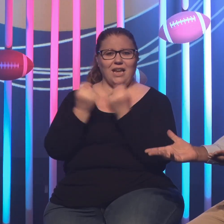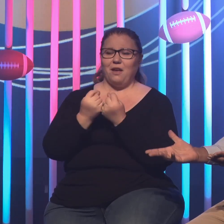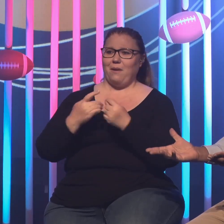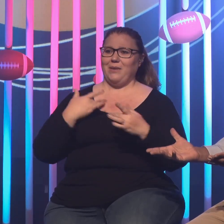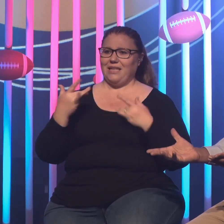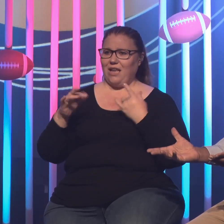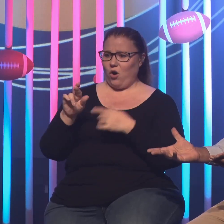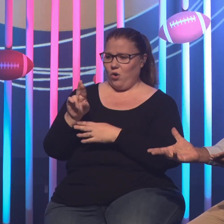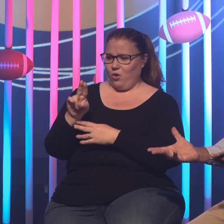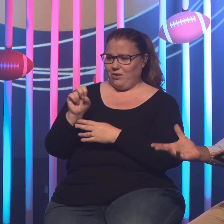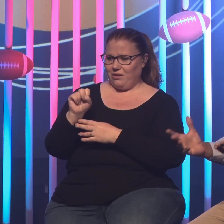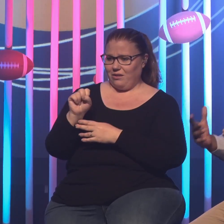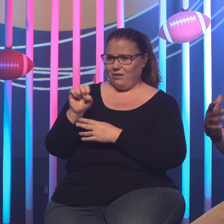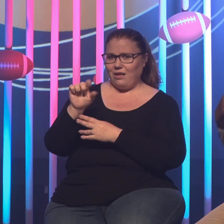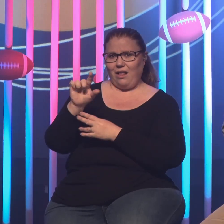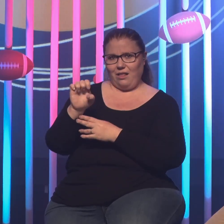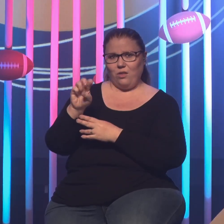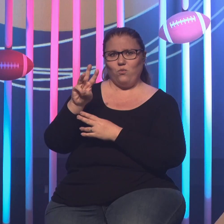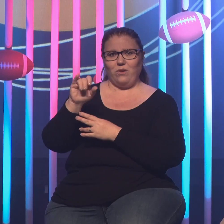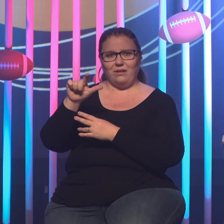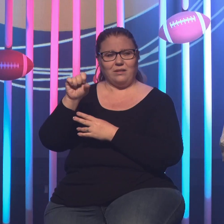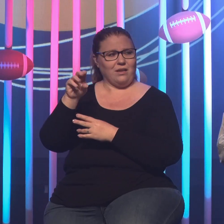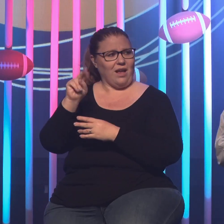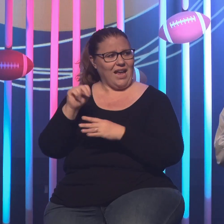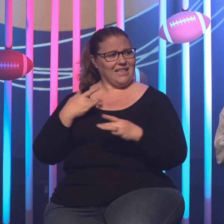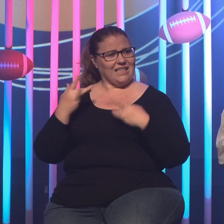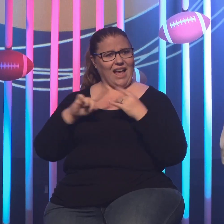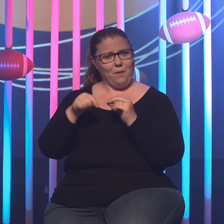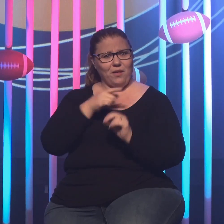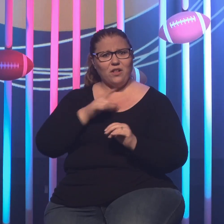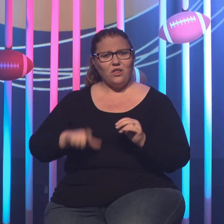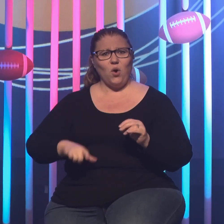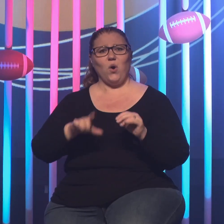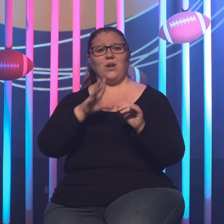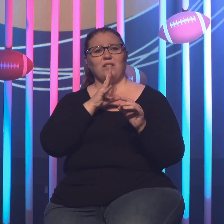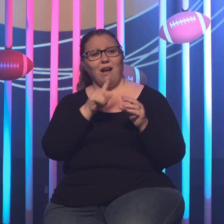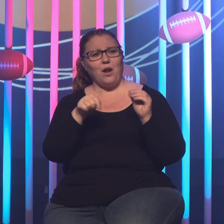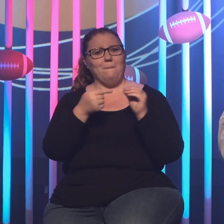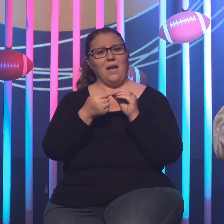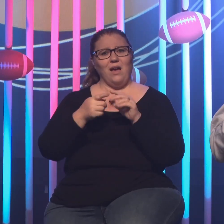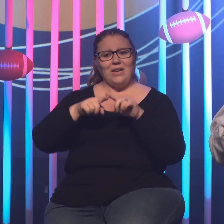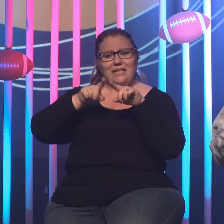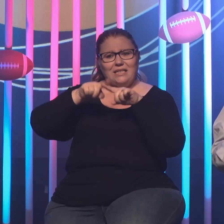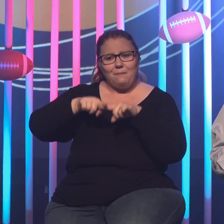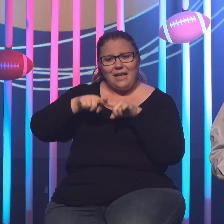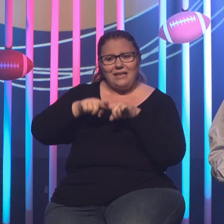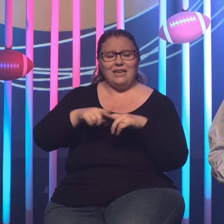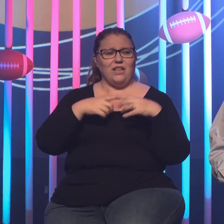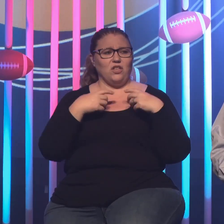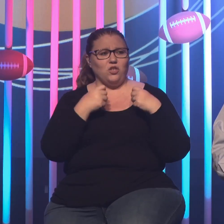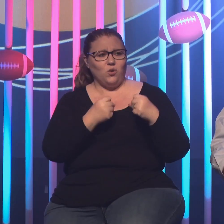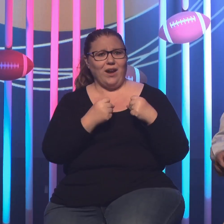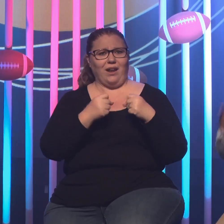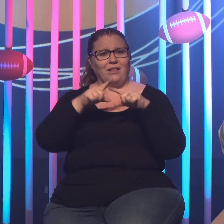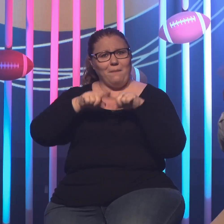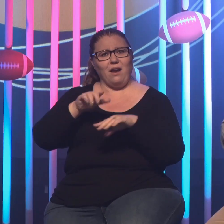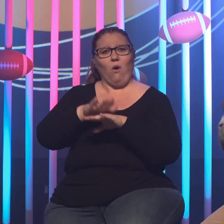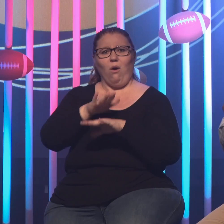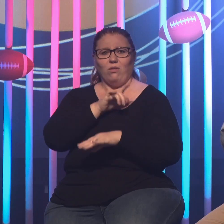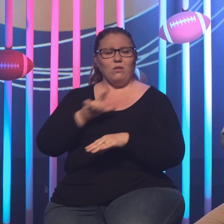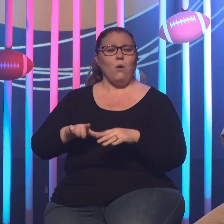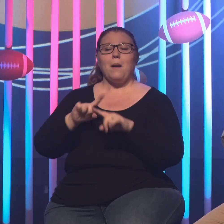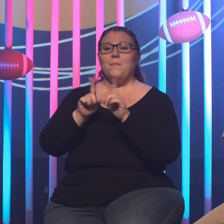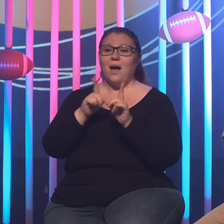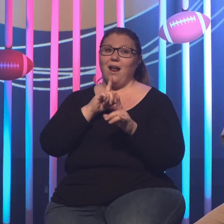Russell Wilson is about the Lord. I mean, he sat there and just talked about his dependency and his strength on the Lord. But I did